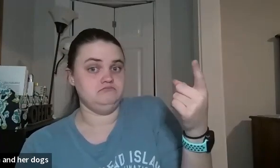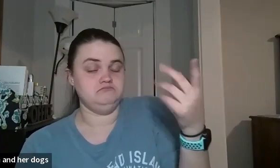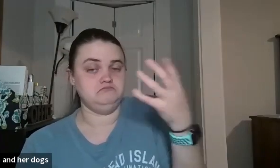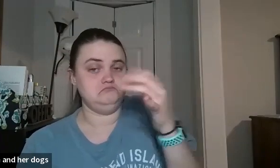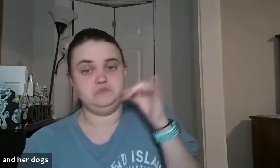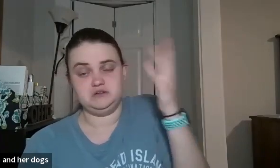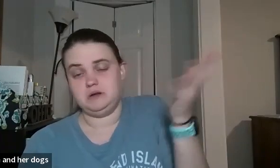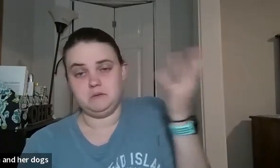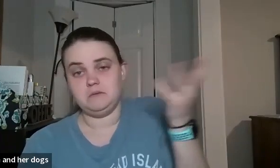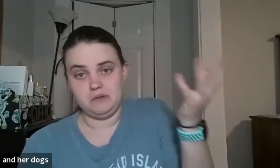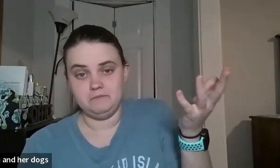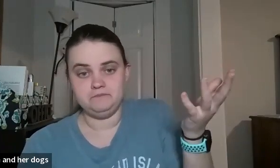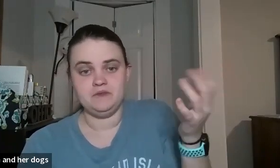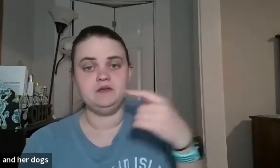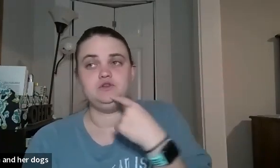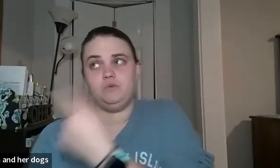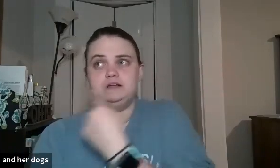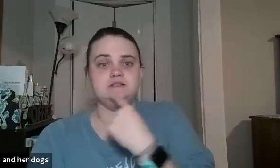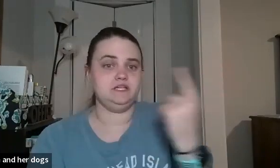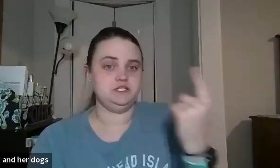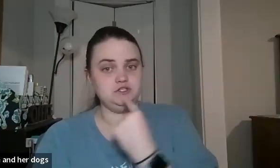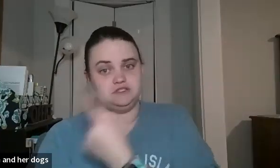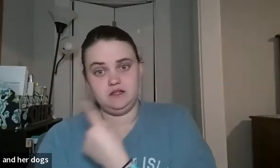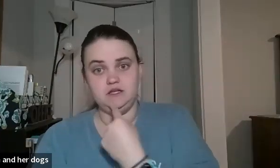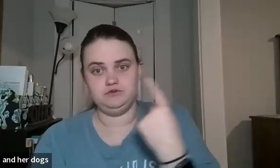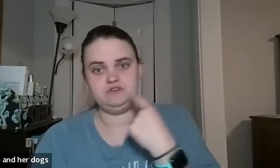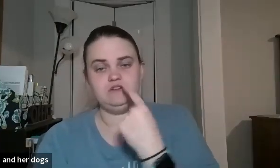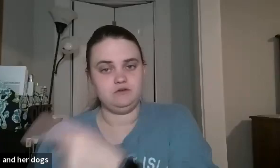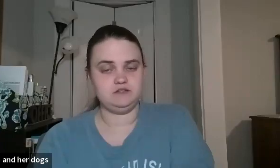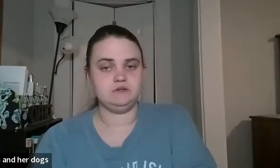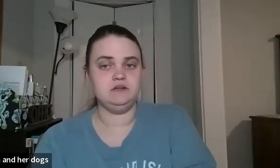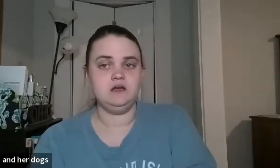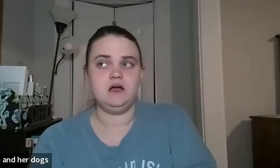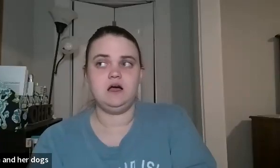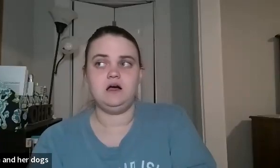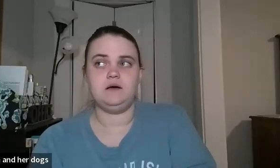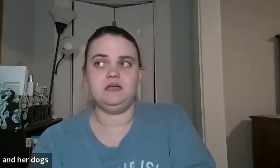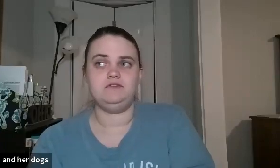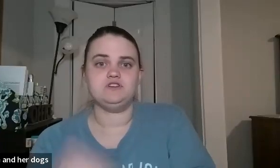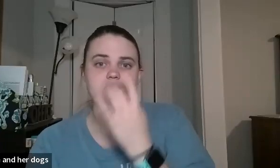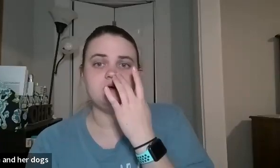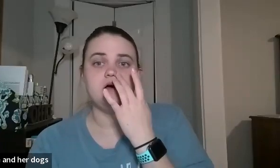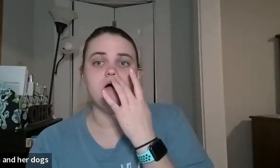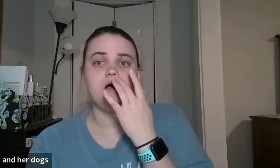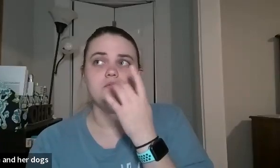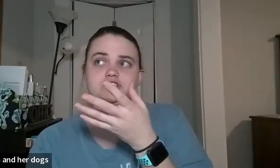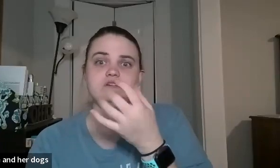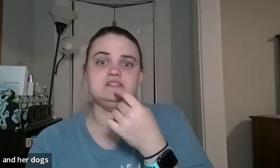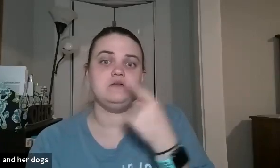yes, blah, blah, blah, blah, blah. You want to make sure you're telling the correct one. If you're talking about, I want you to tell